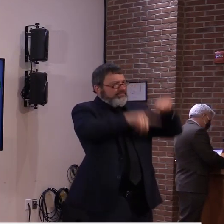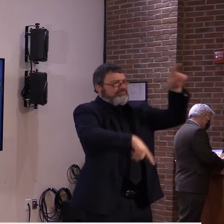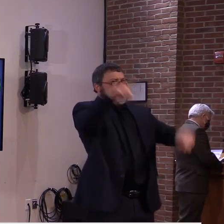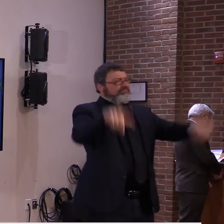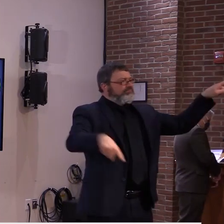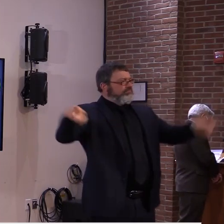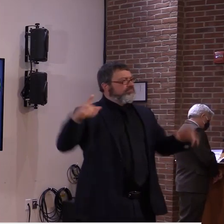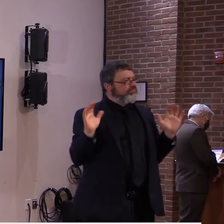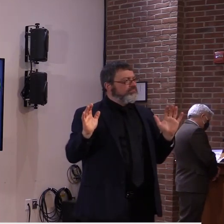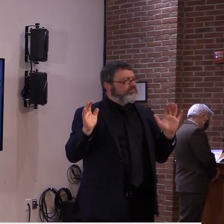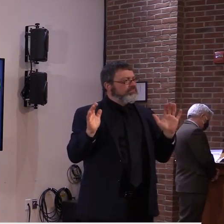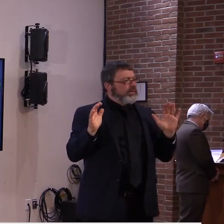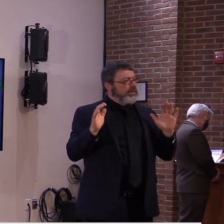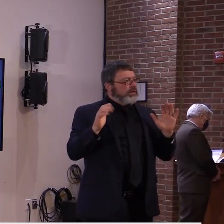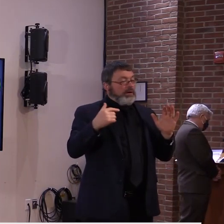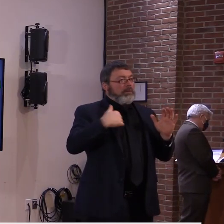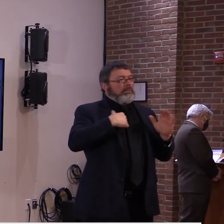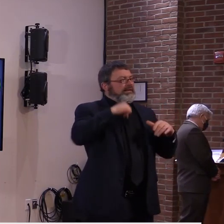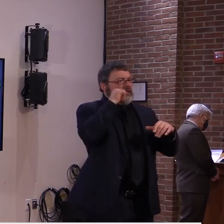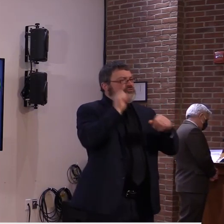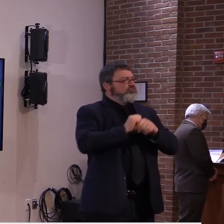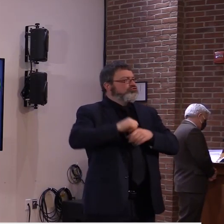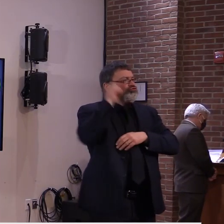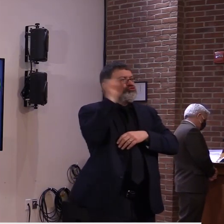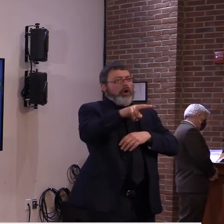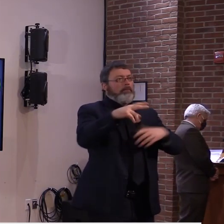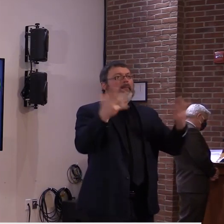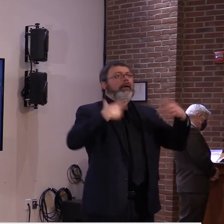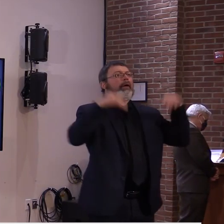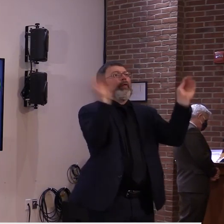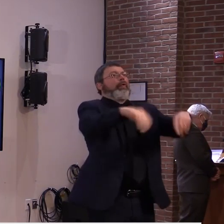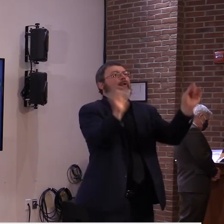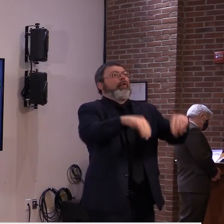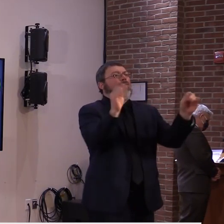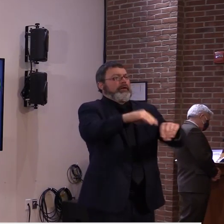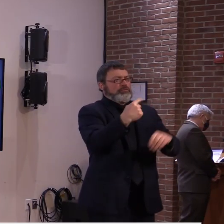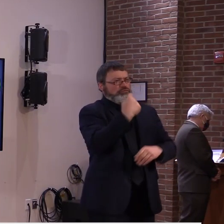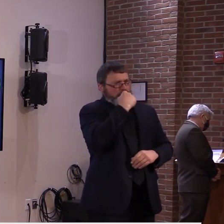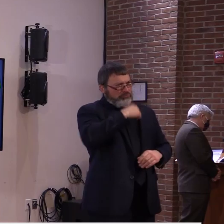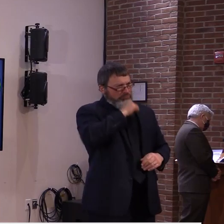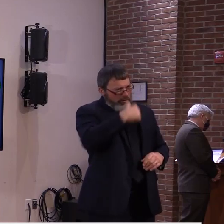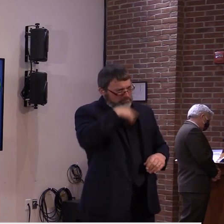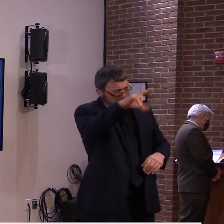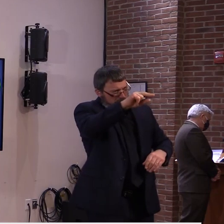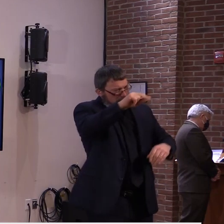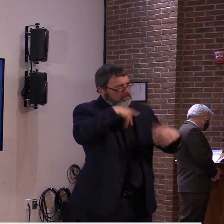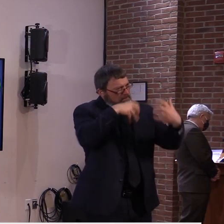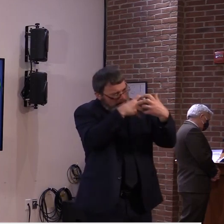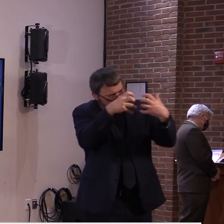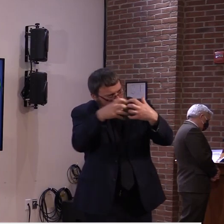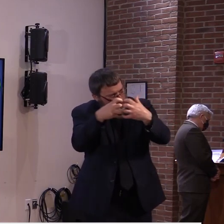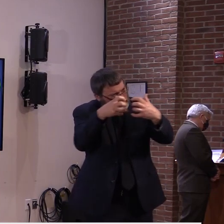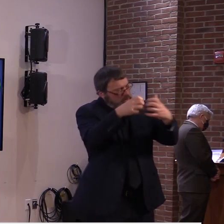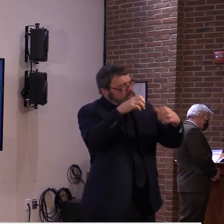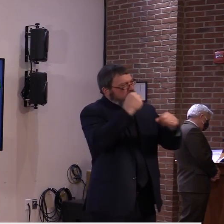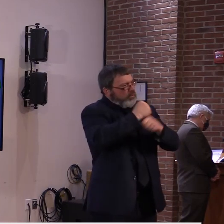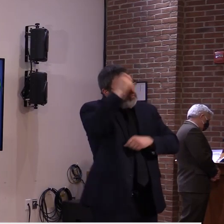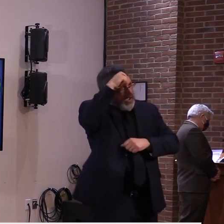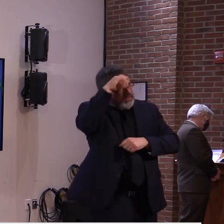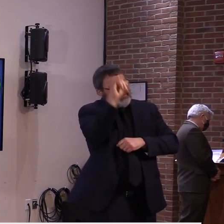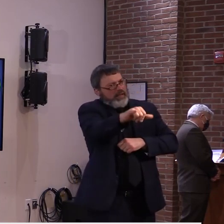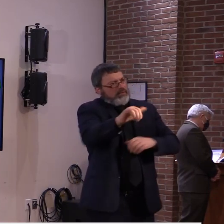all districts are getting supported as they need those supports. But we have some planning still to do on this whole effort. But I think it's really